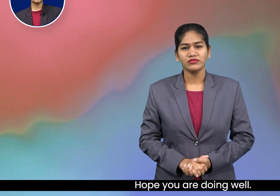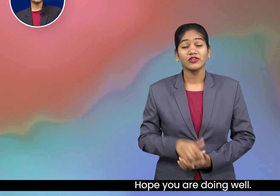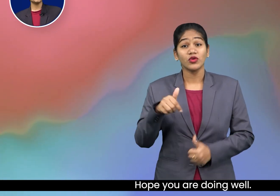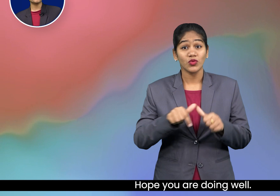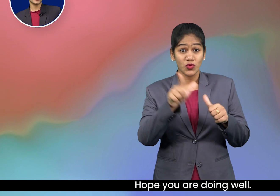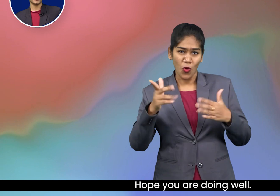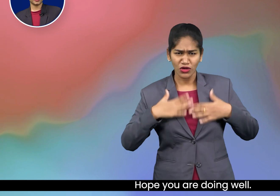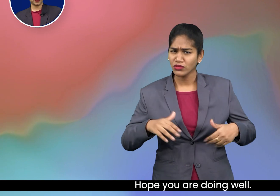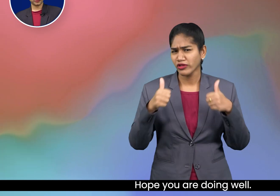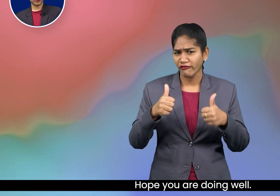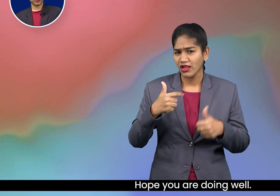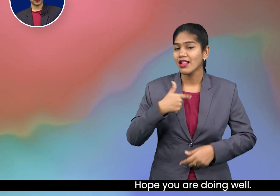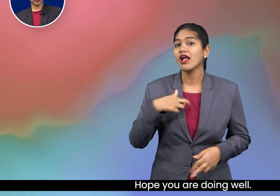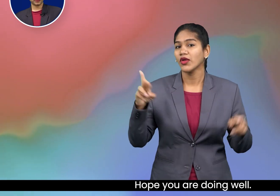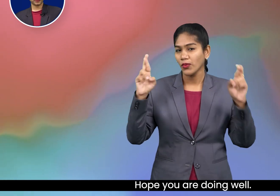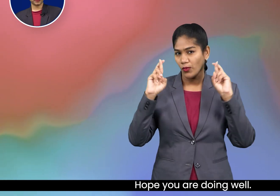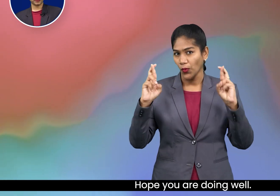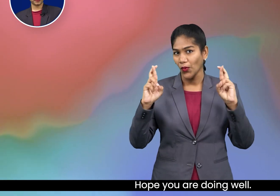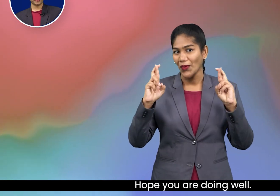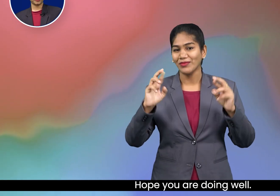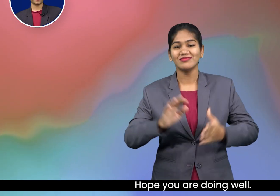Hope you are doing well.